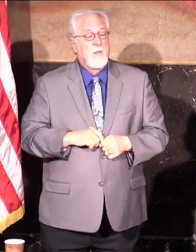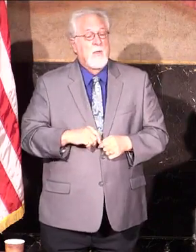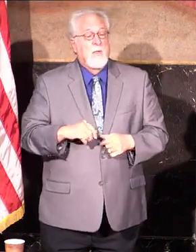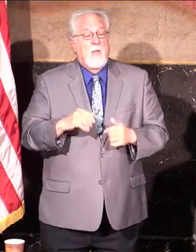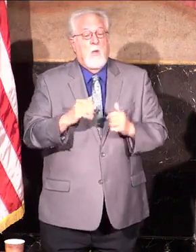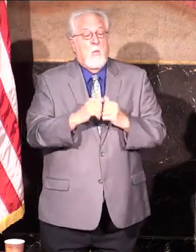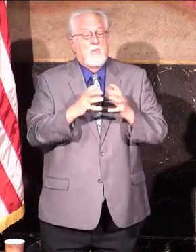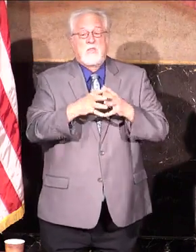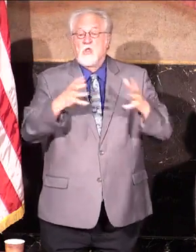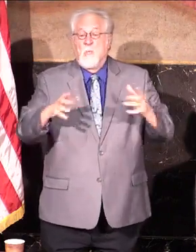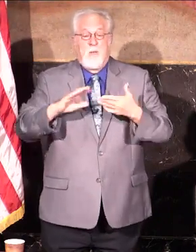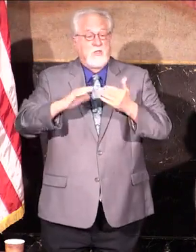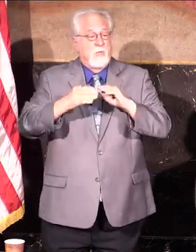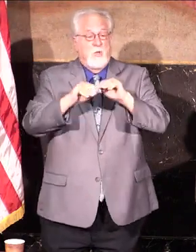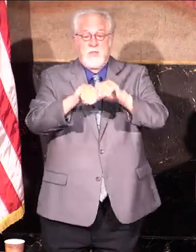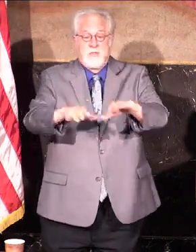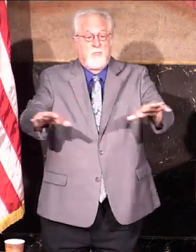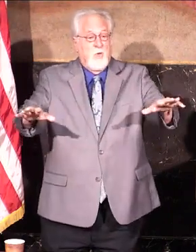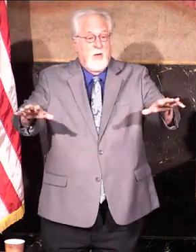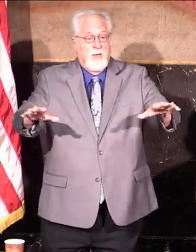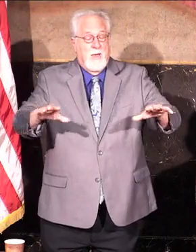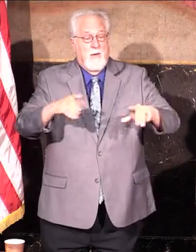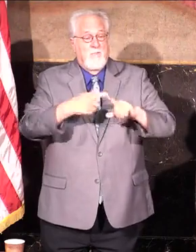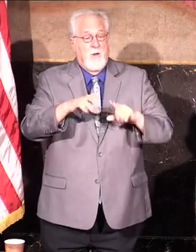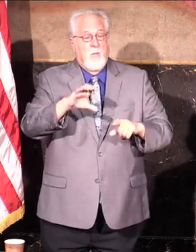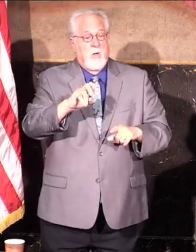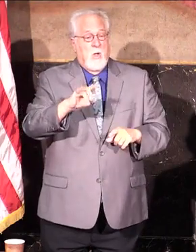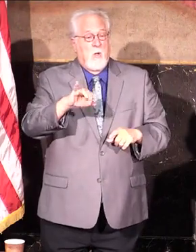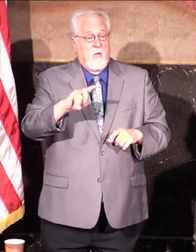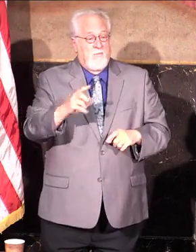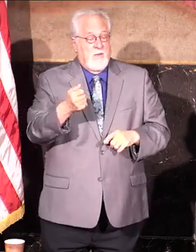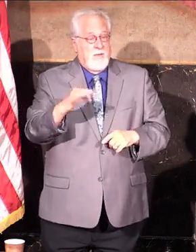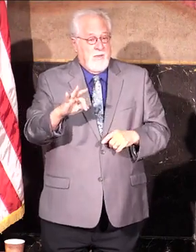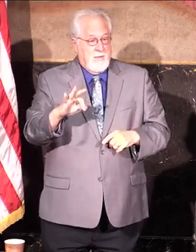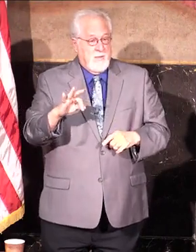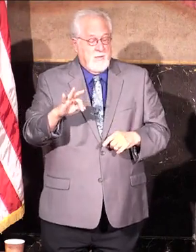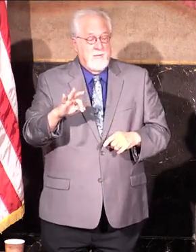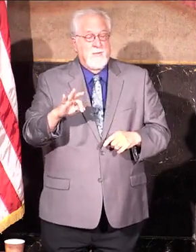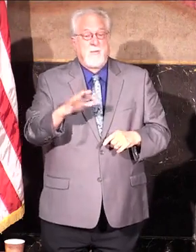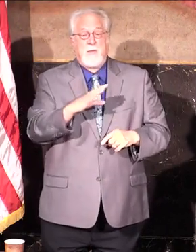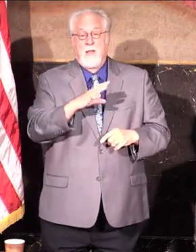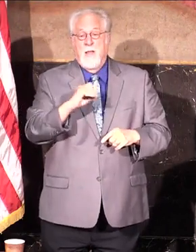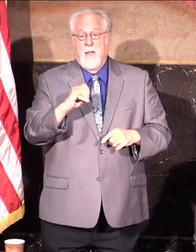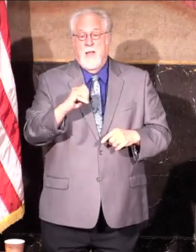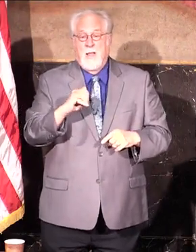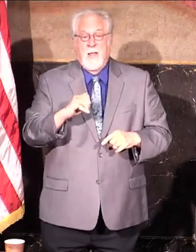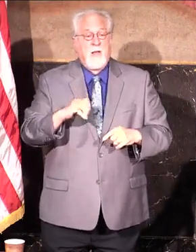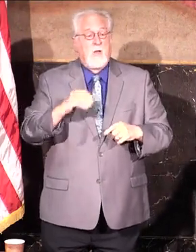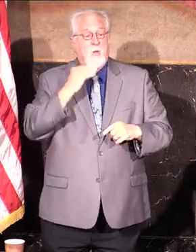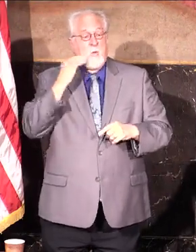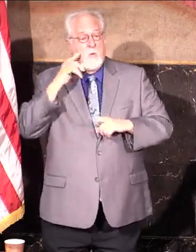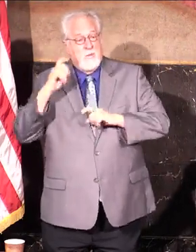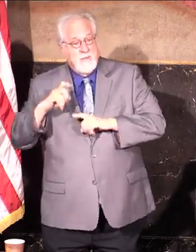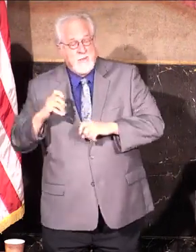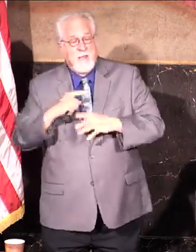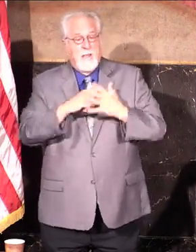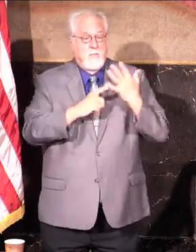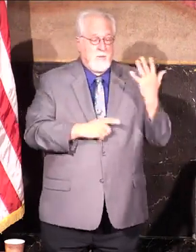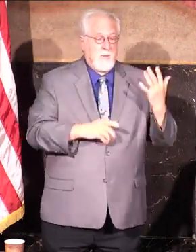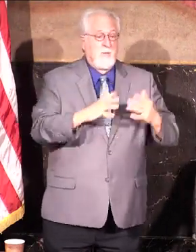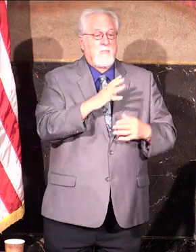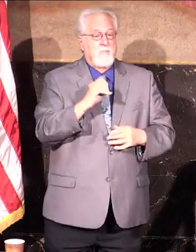so much community spread of COVID-19 with high positivity rates on testing and so